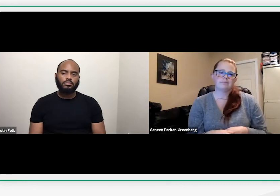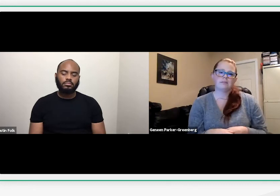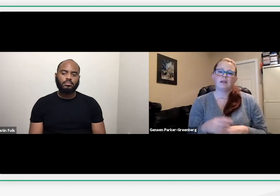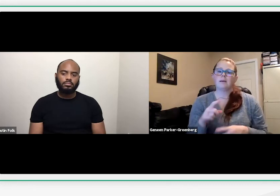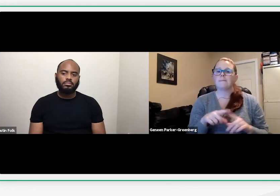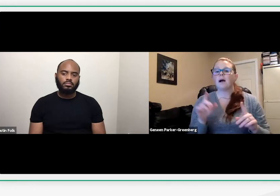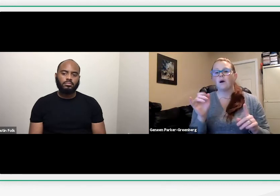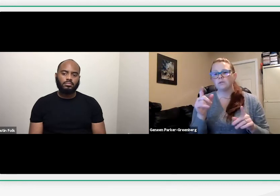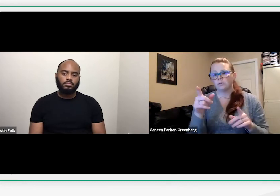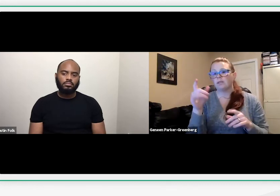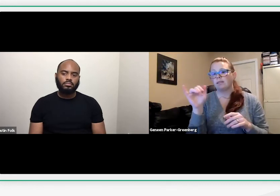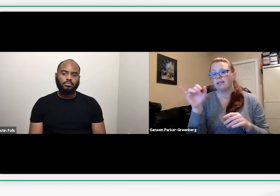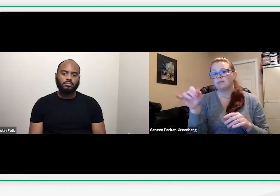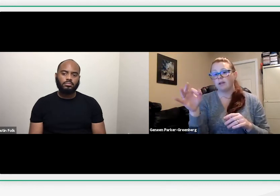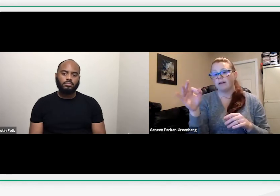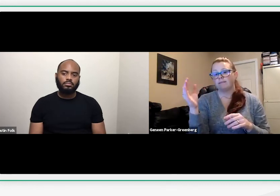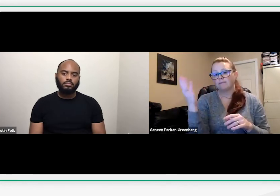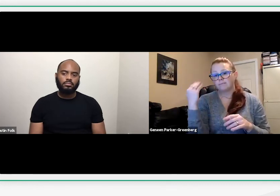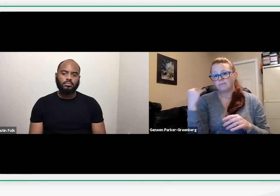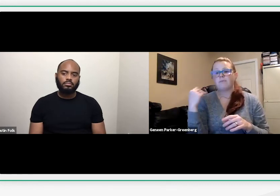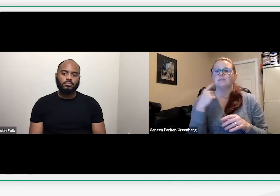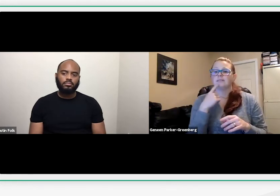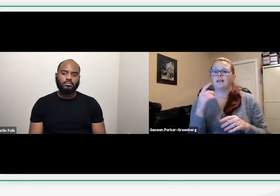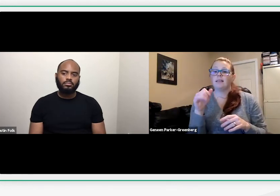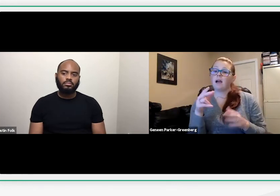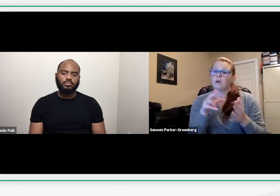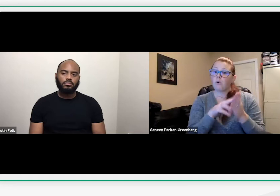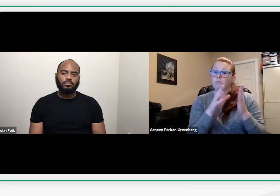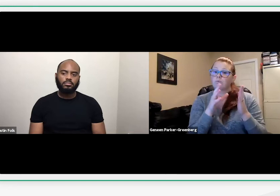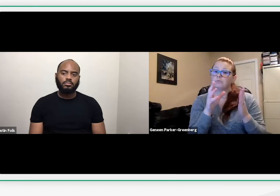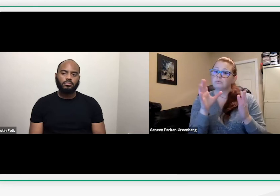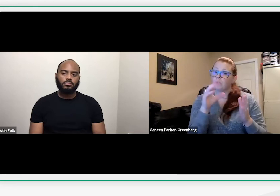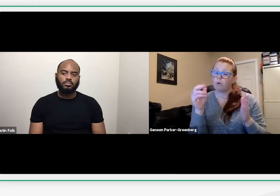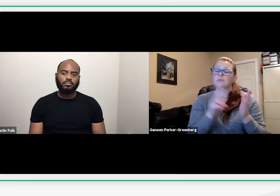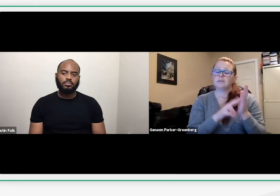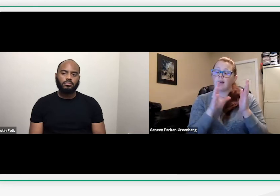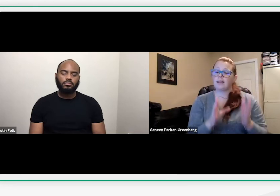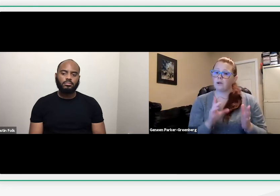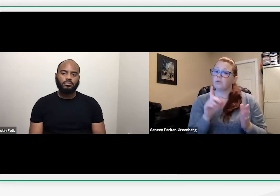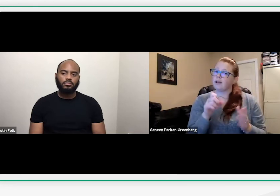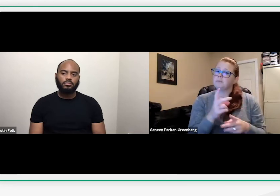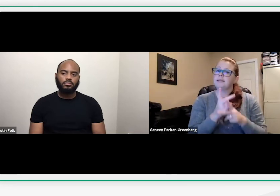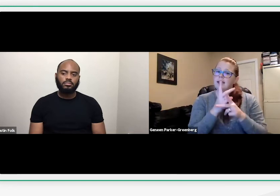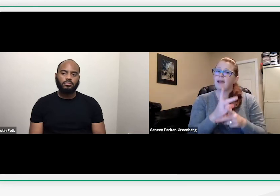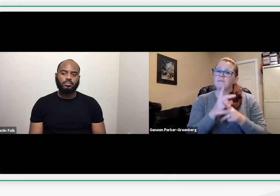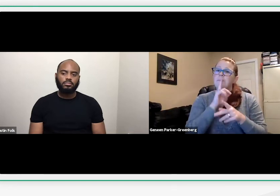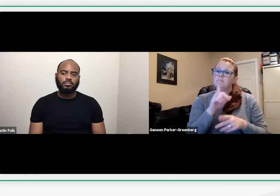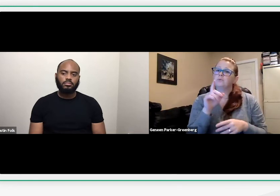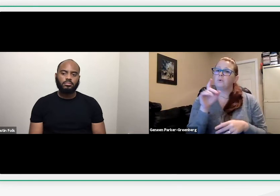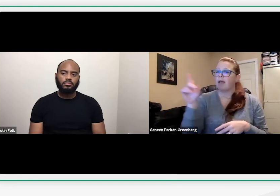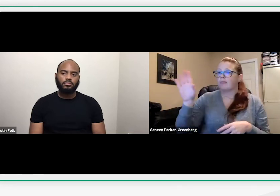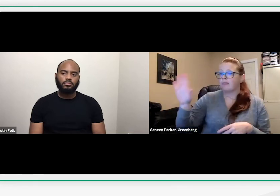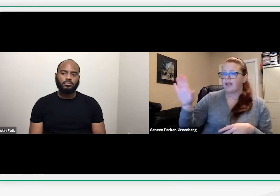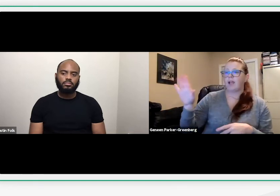raise your limit. And it also will open up opportunities in the future for other credit card opportunities. But just